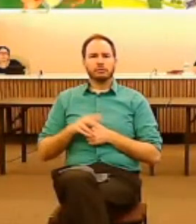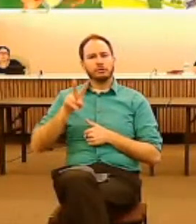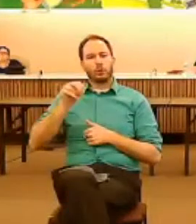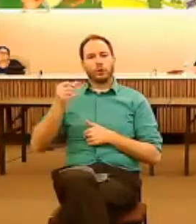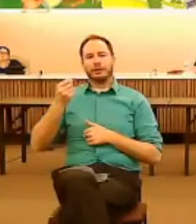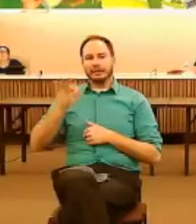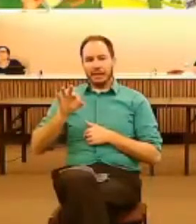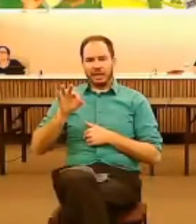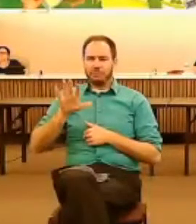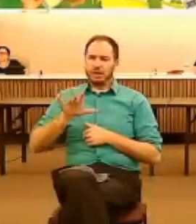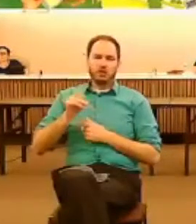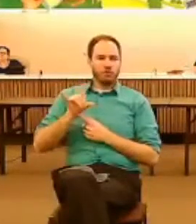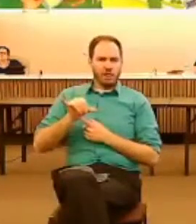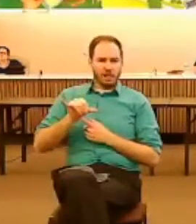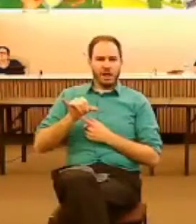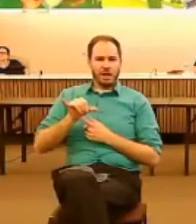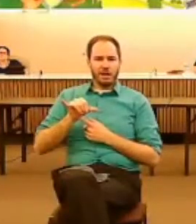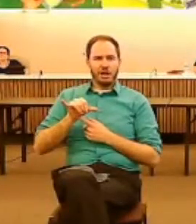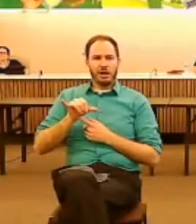2019, like in July of